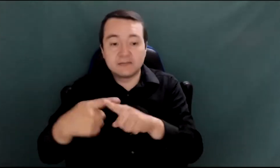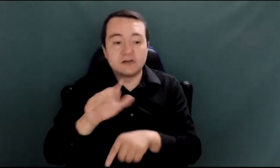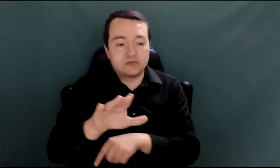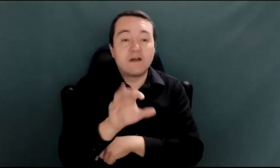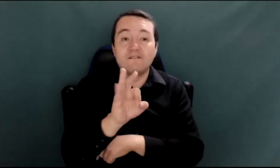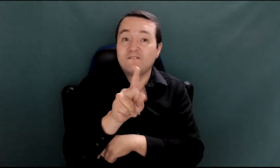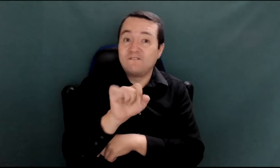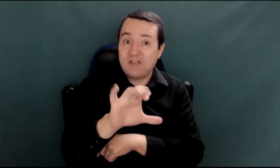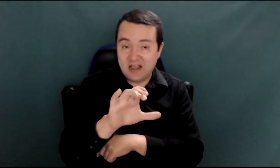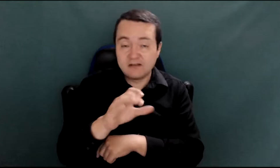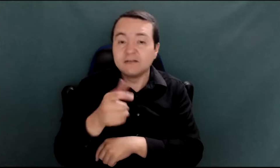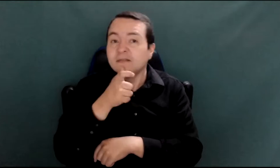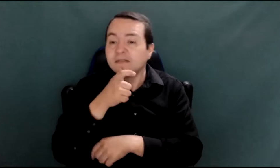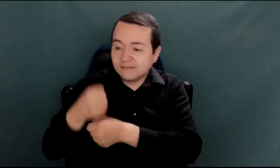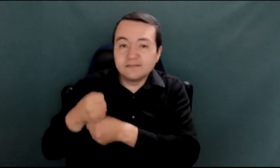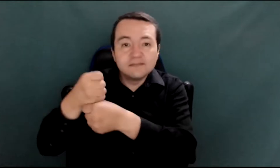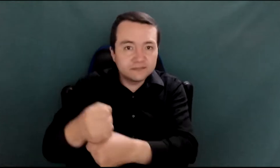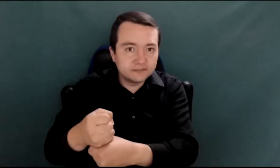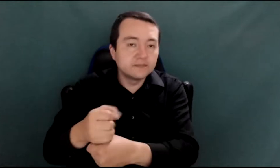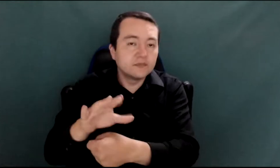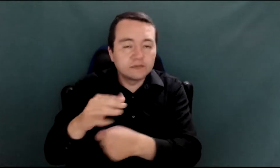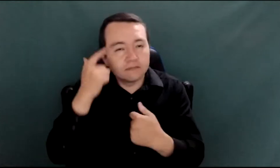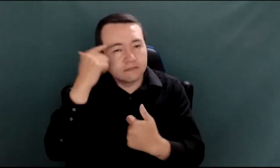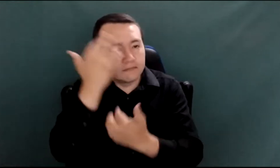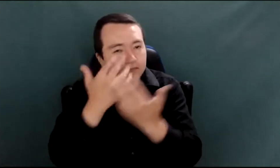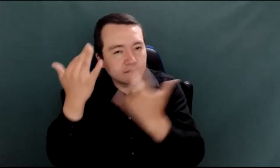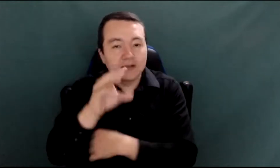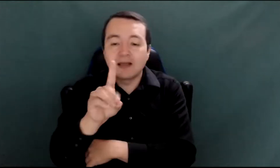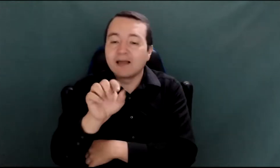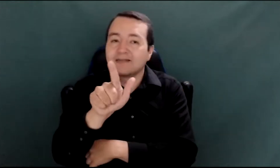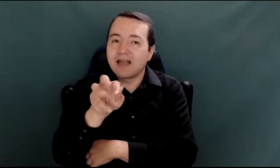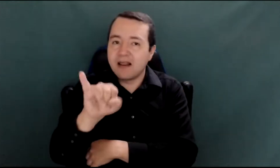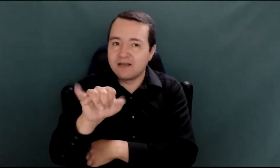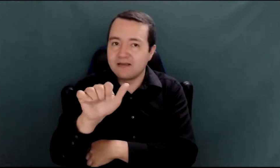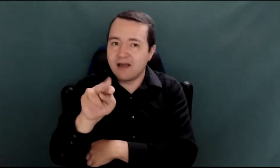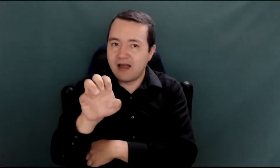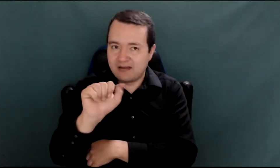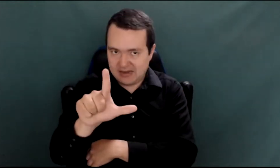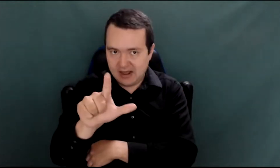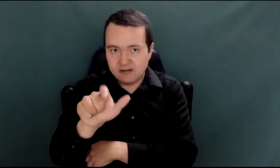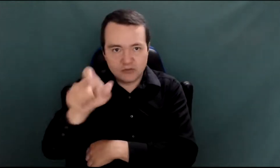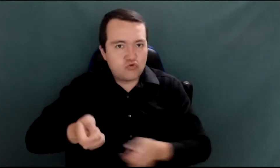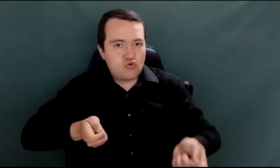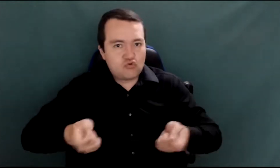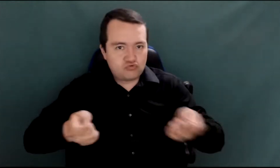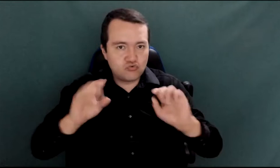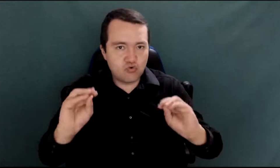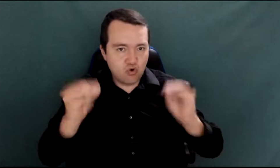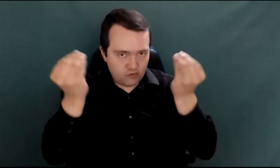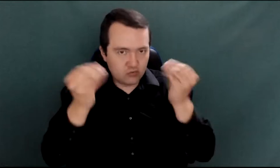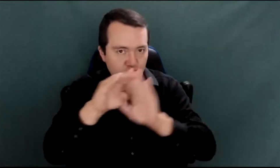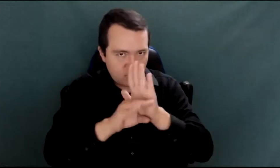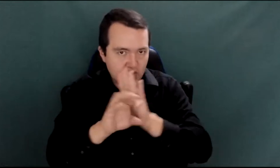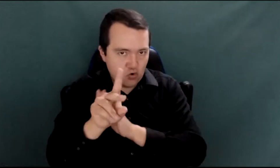FILAC. And on behalf of FILAC, we also have thoughts offered by Dali Angel, who is